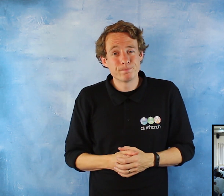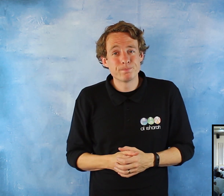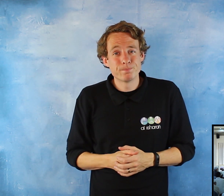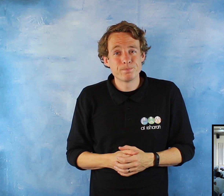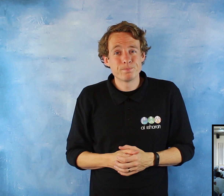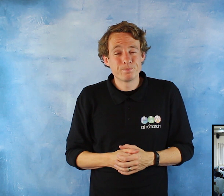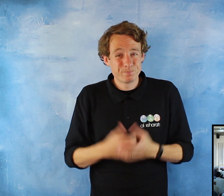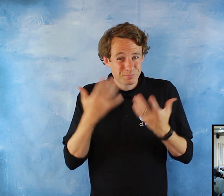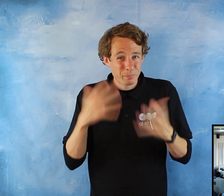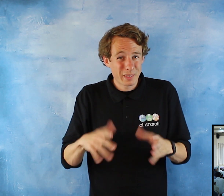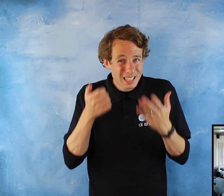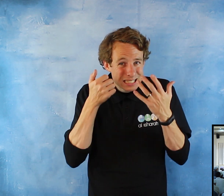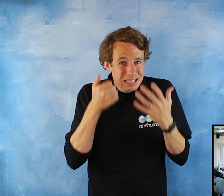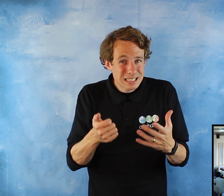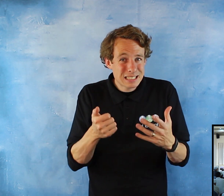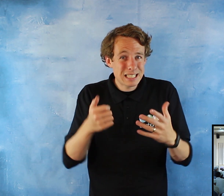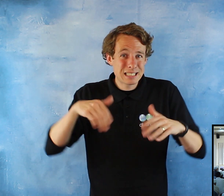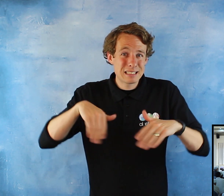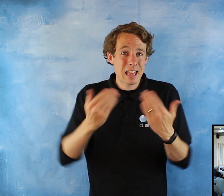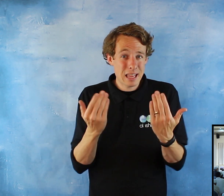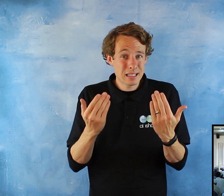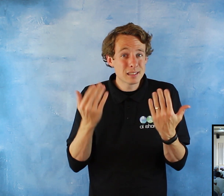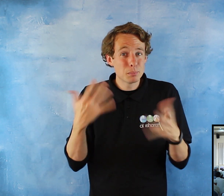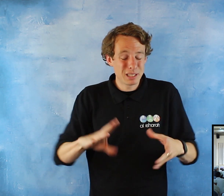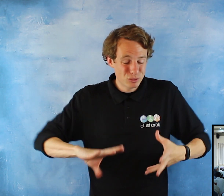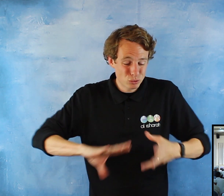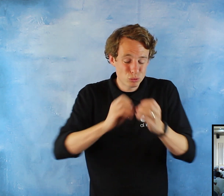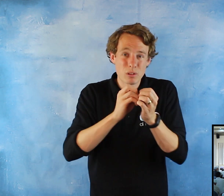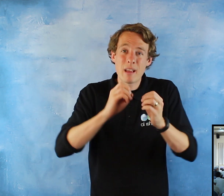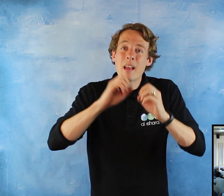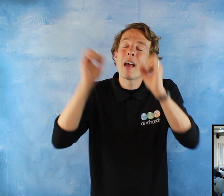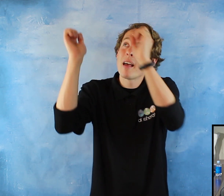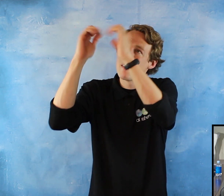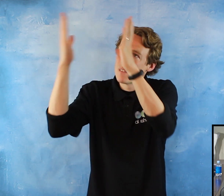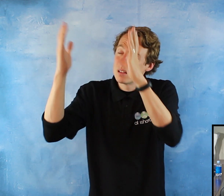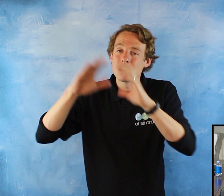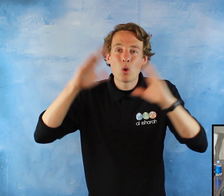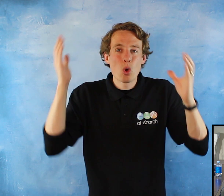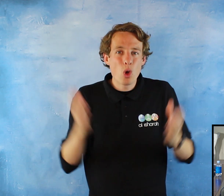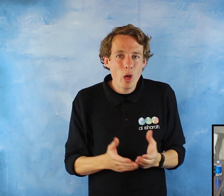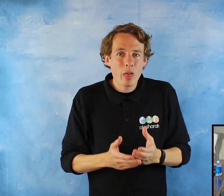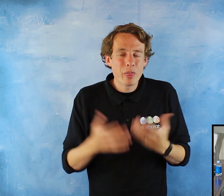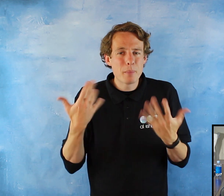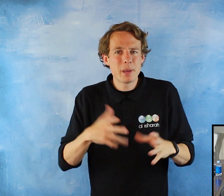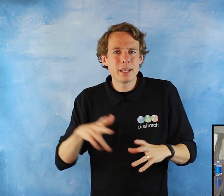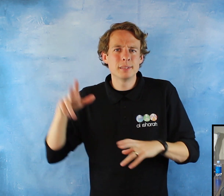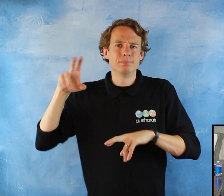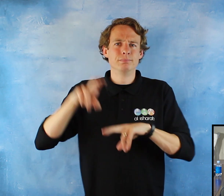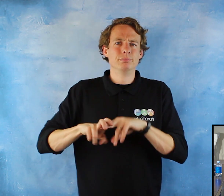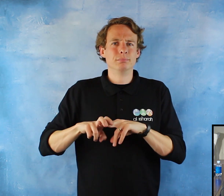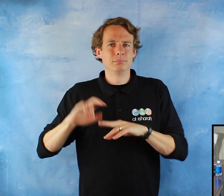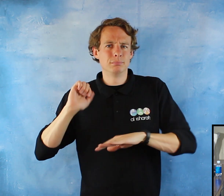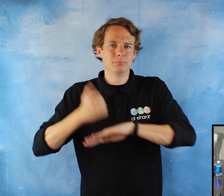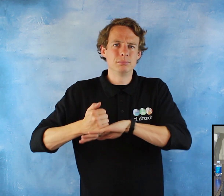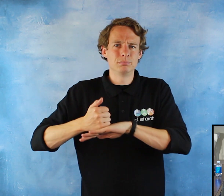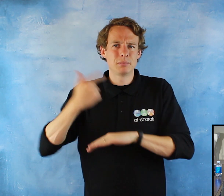the earth in 6 days and then established Himself above the throne. He covers the night with the